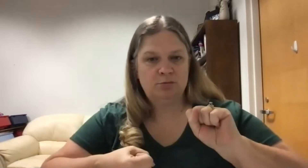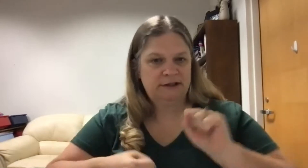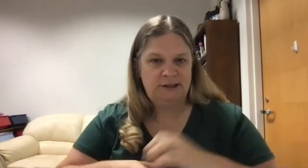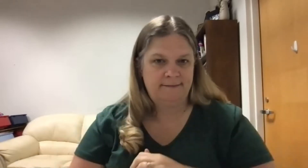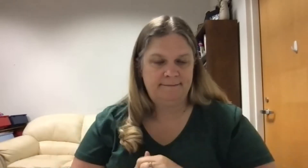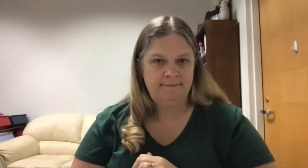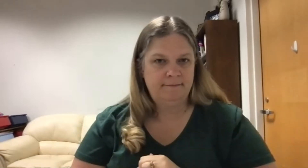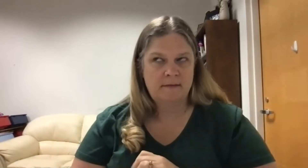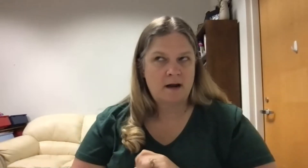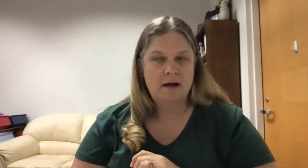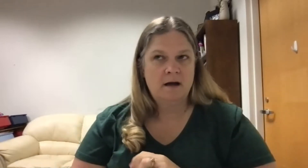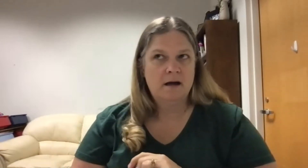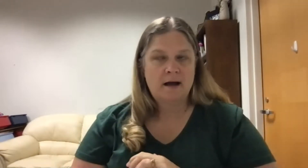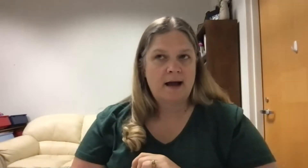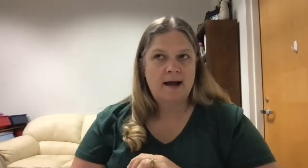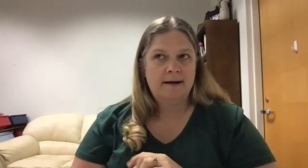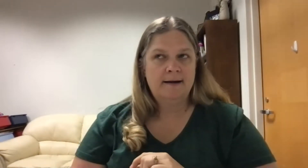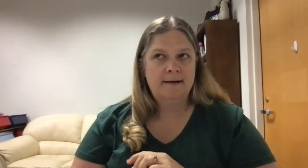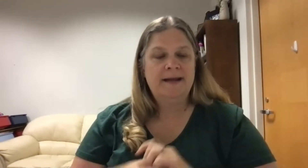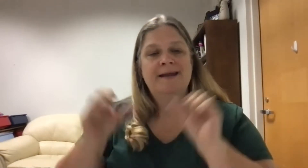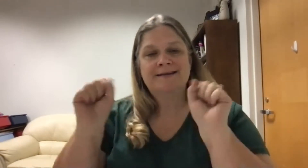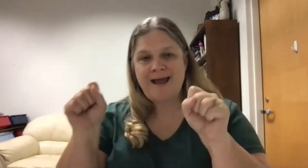and it's very heart wrenching.